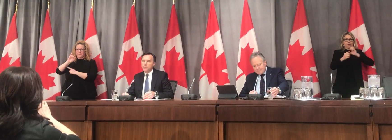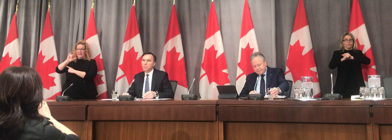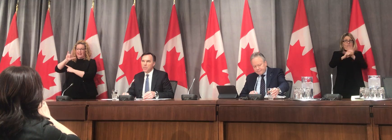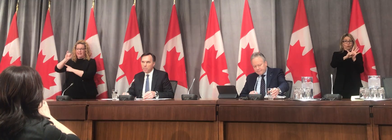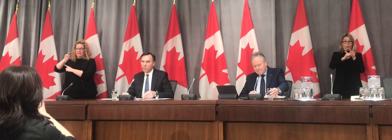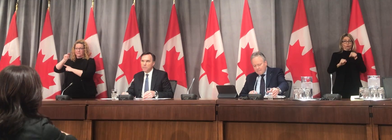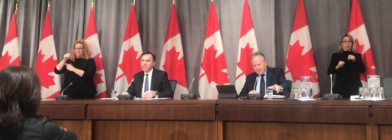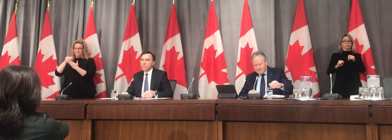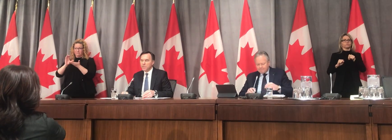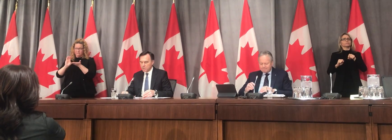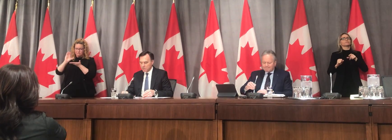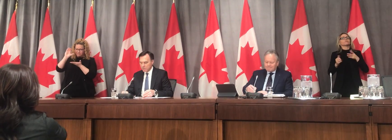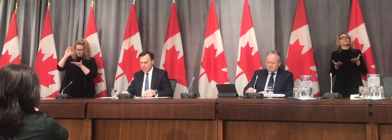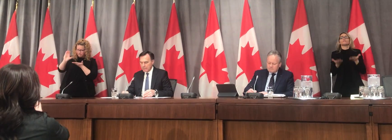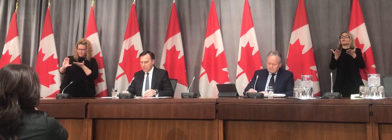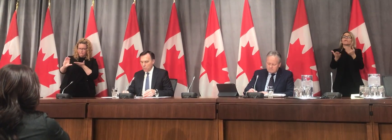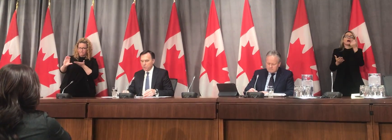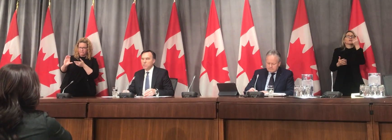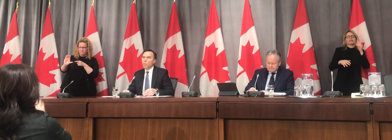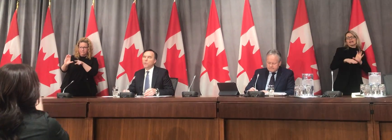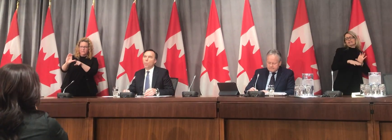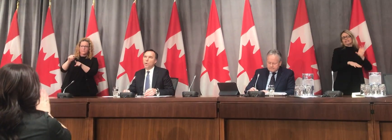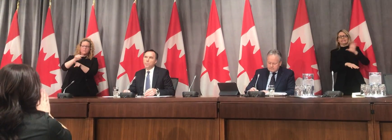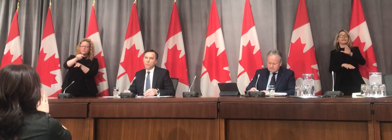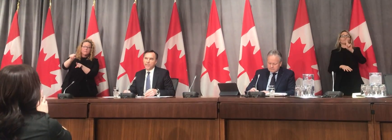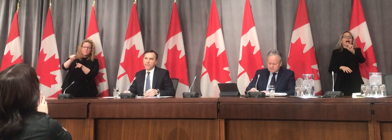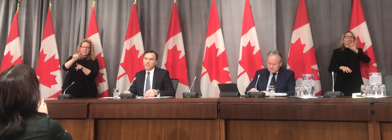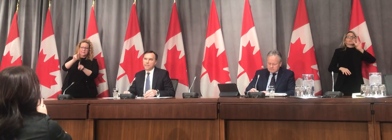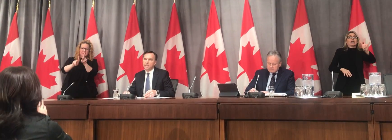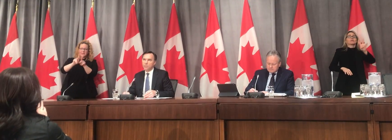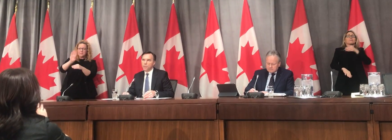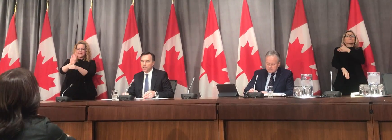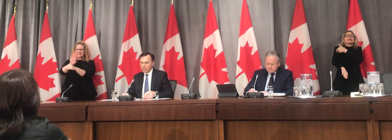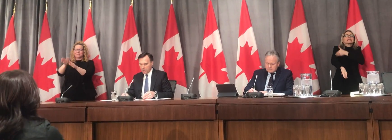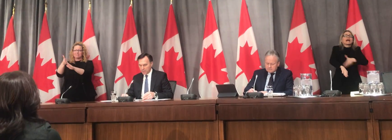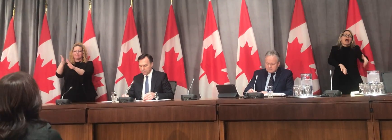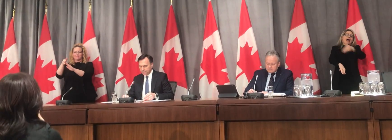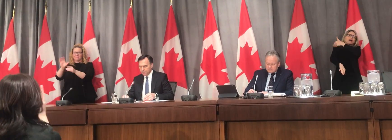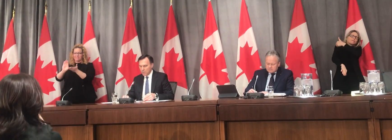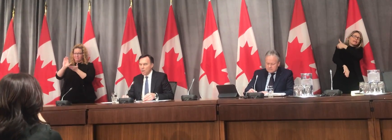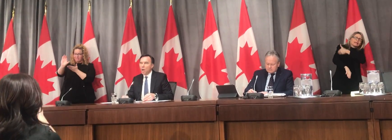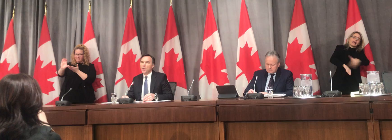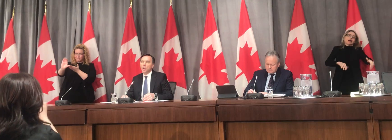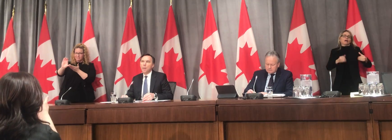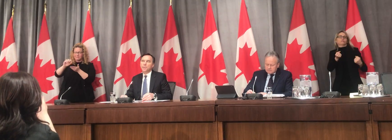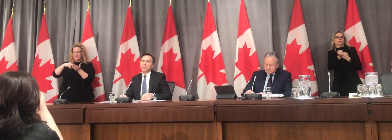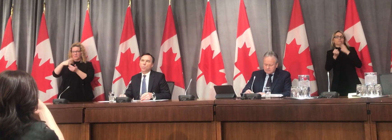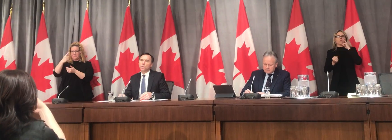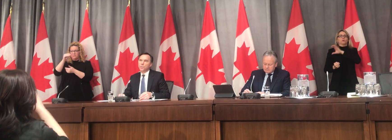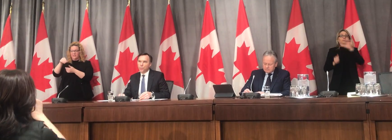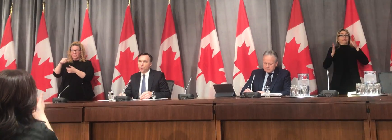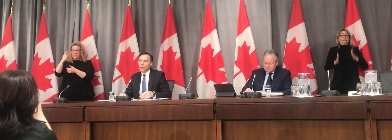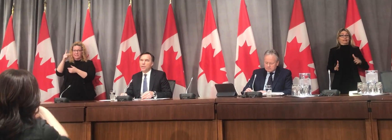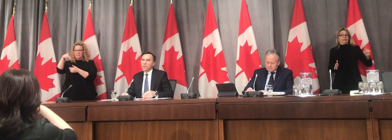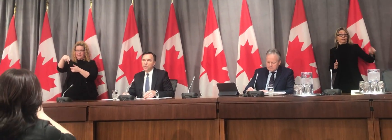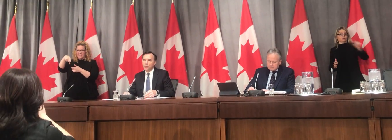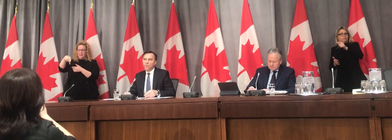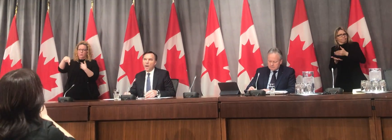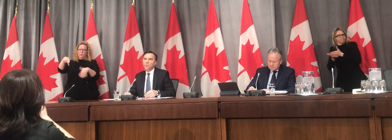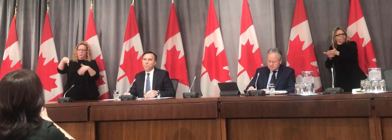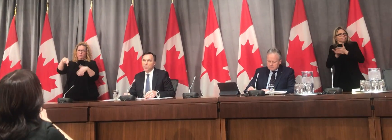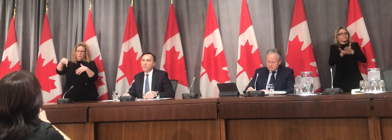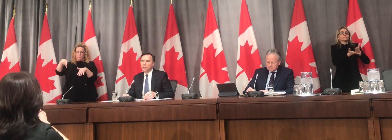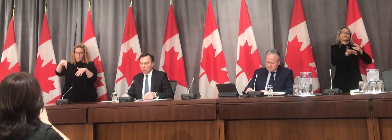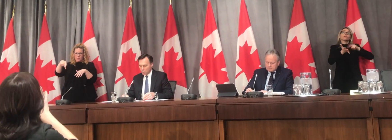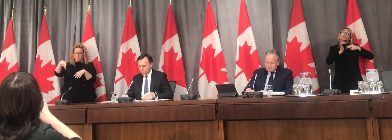support to people and businesses, which is more than 1% of our GDP. On top of this, we'll defer